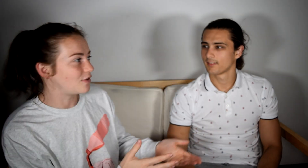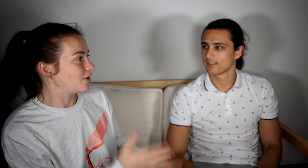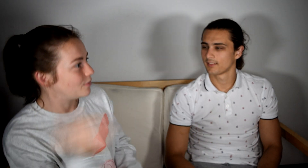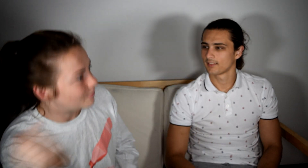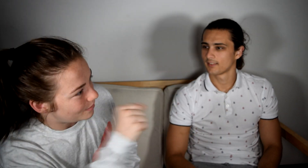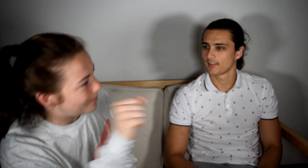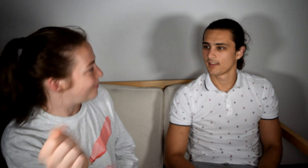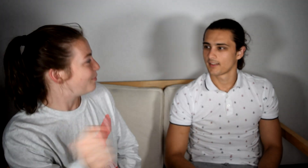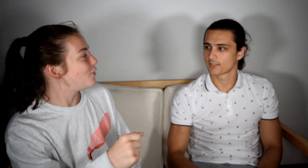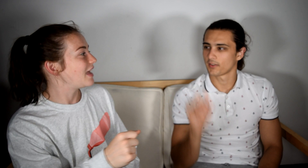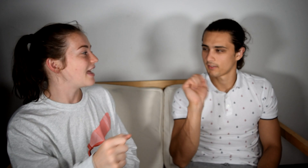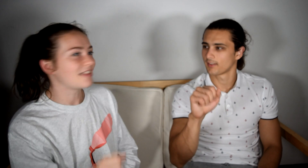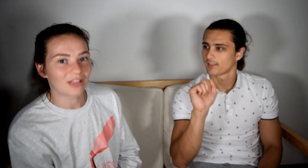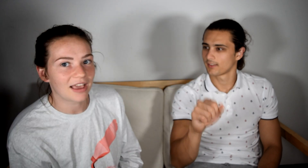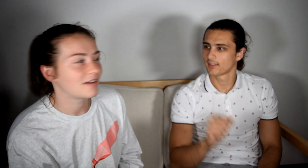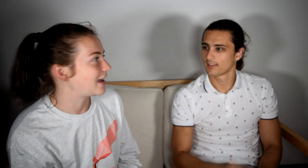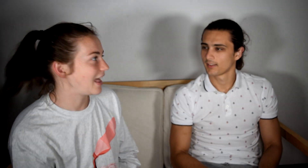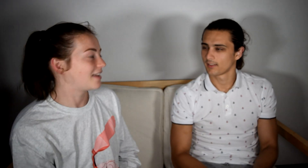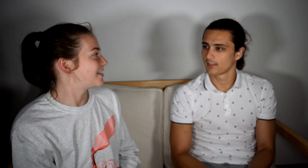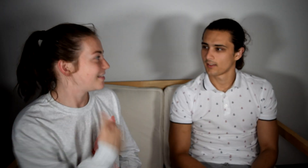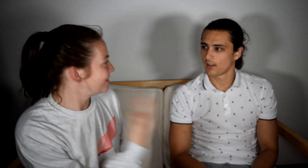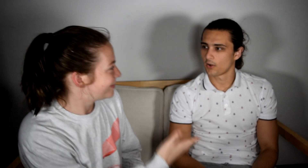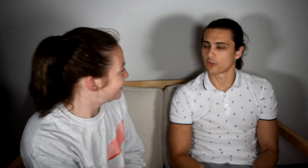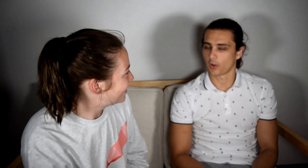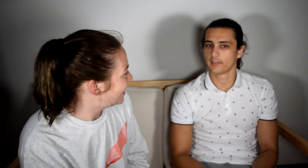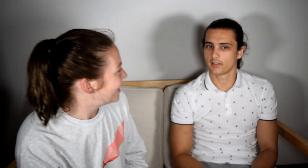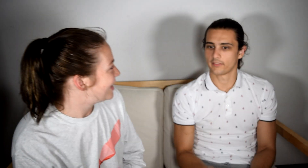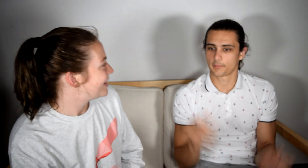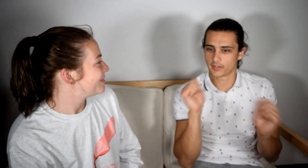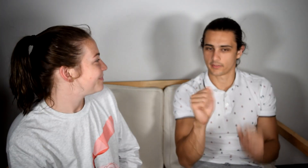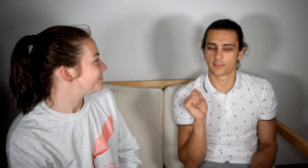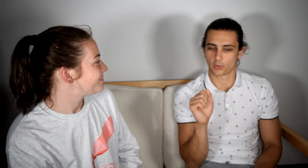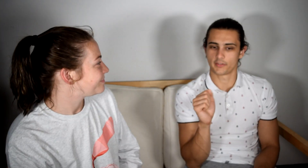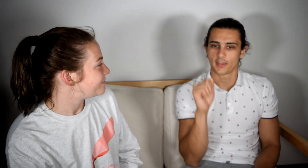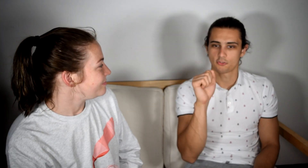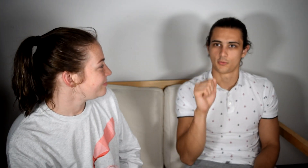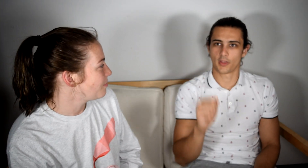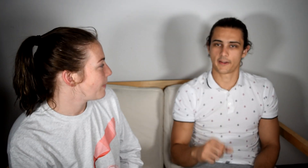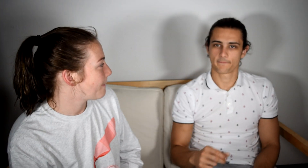you're moving it, they're like, I can't... Okay, so ideally he's like being consistent. So ideally I should do like,